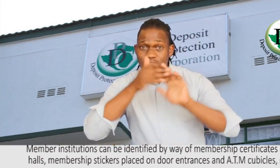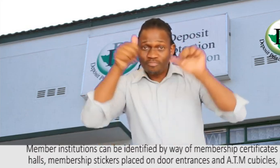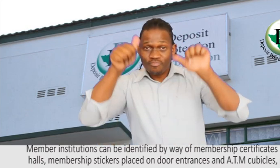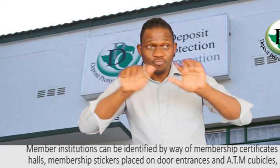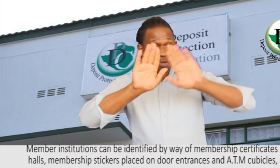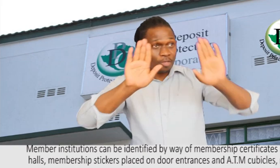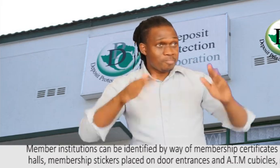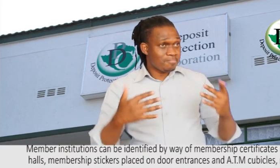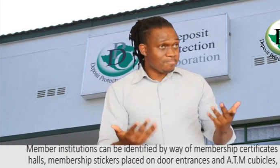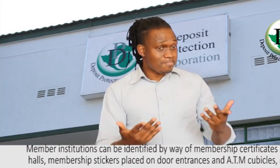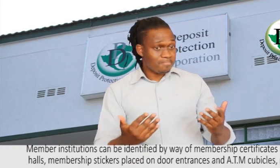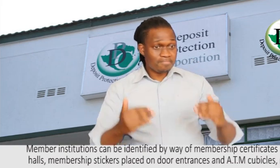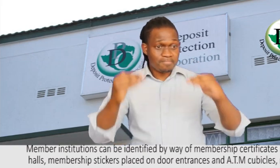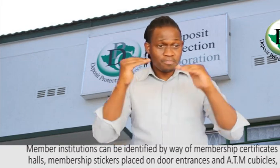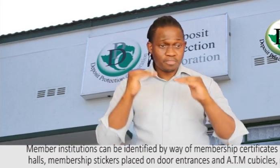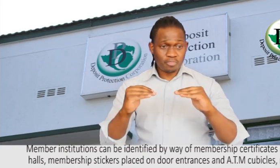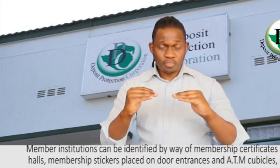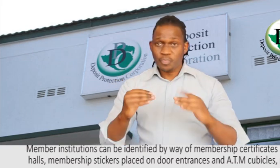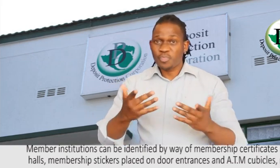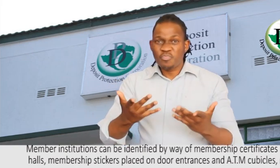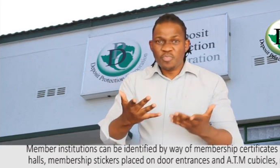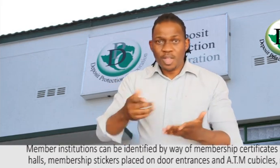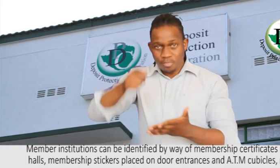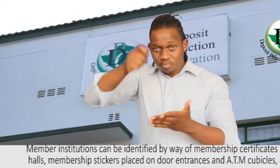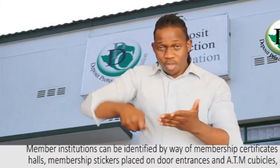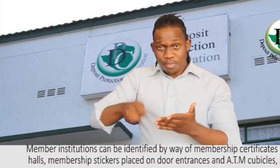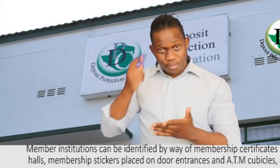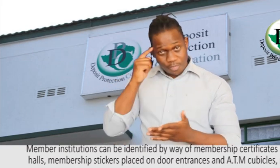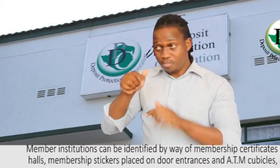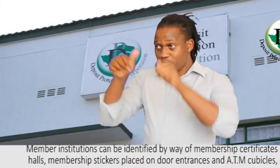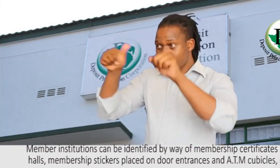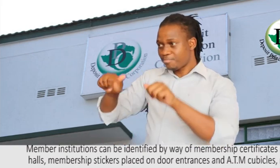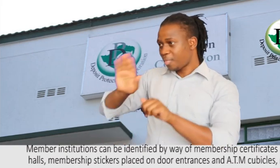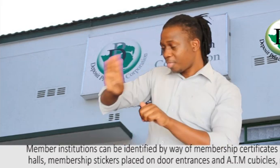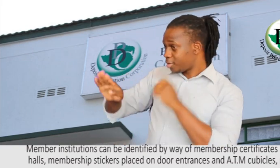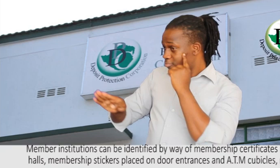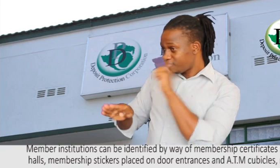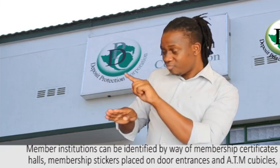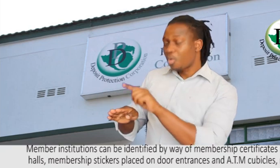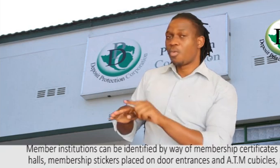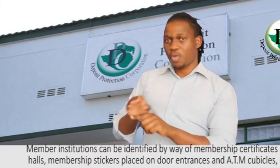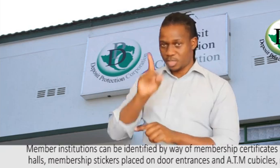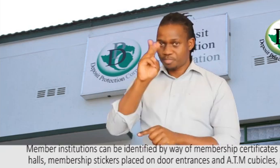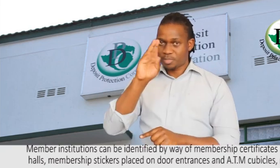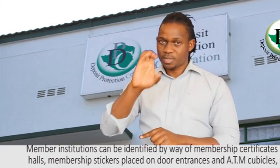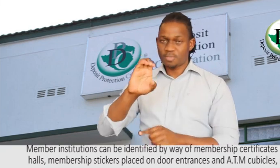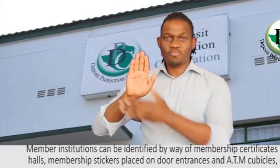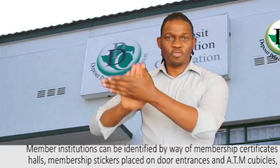Member institutions can be identified by way of membership certificates in all banking halls, membership stickers placed on door entrances